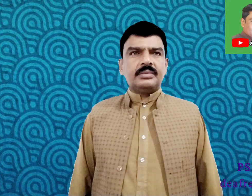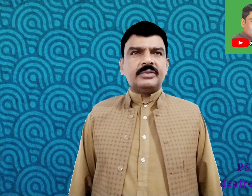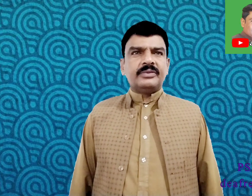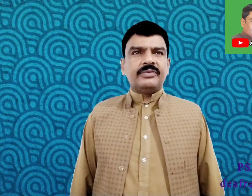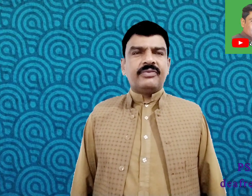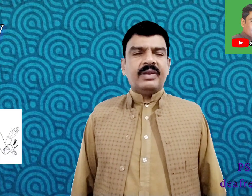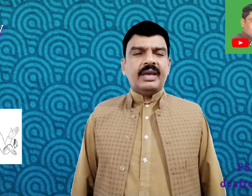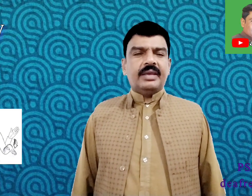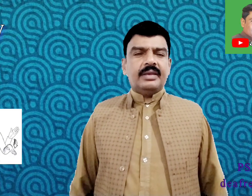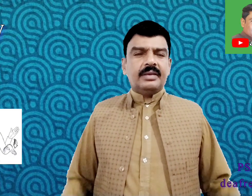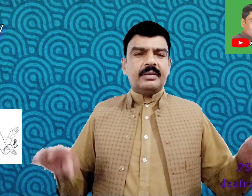fly,